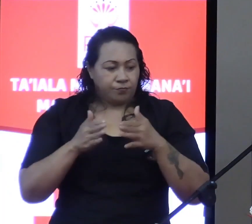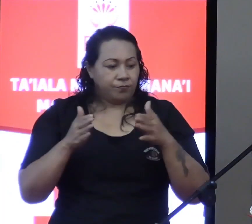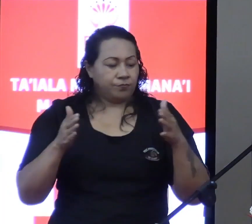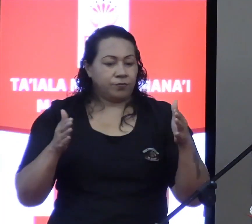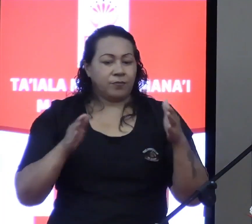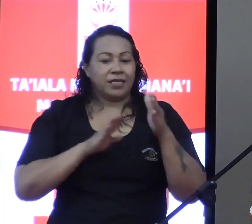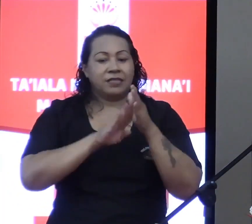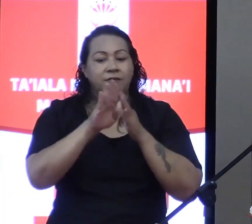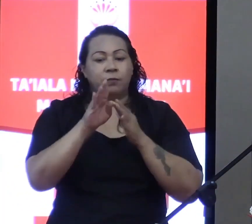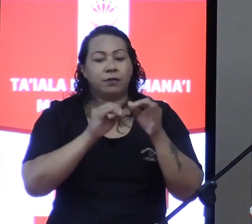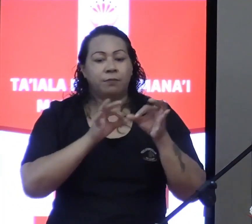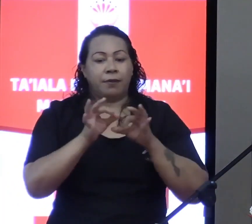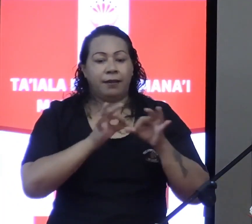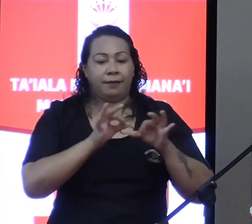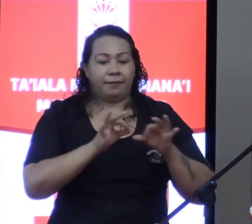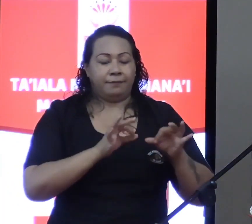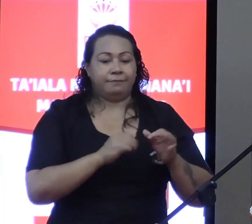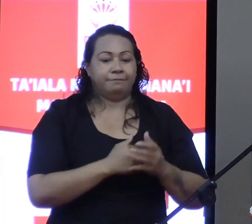planning.